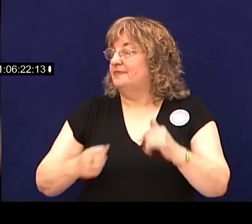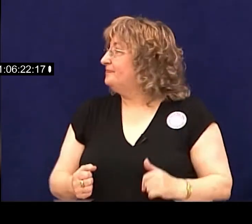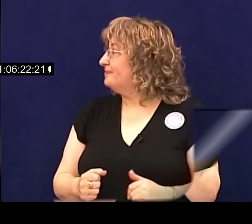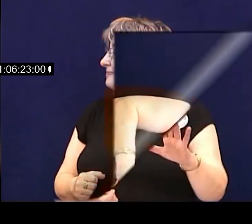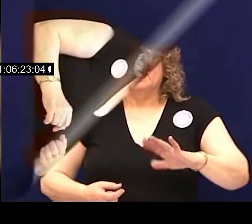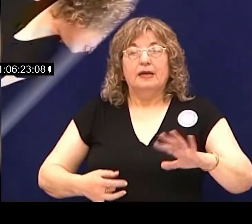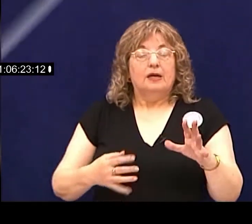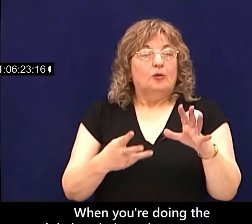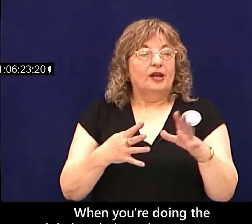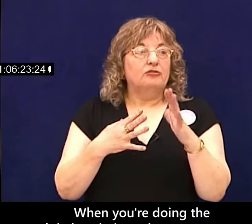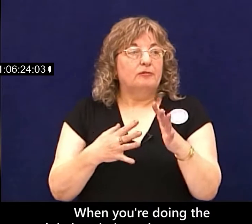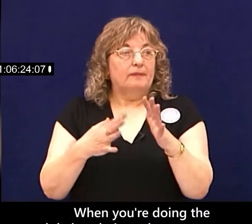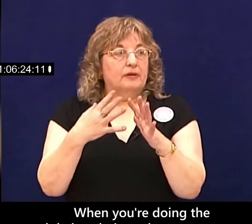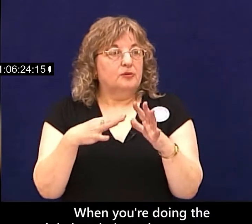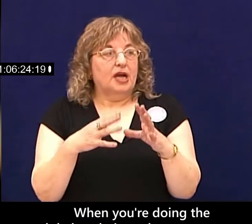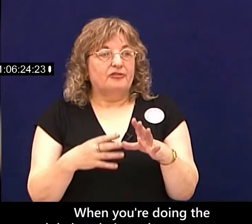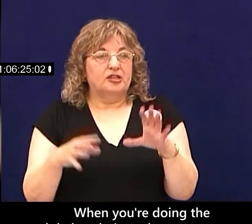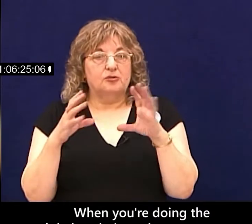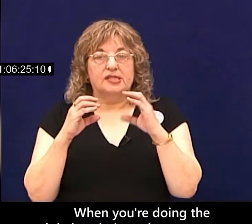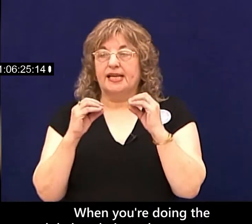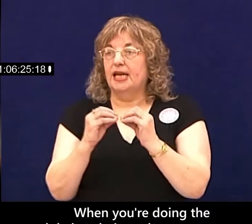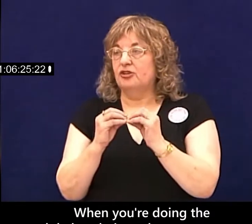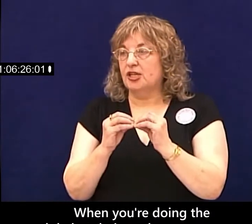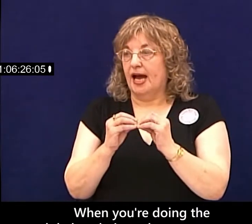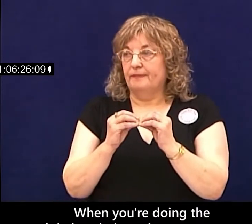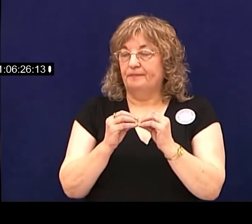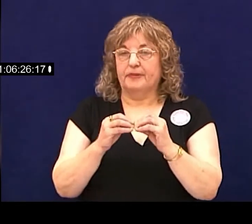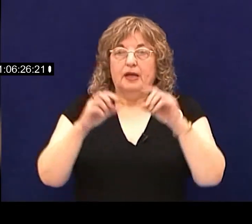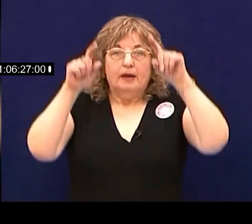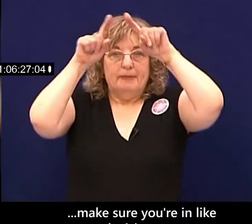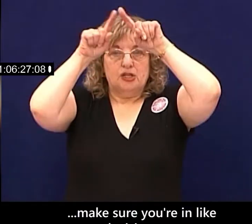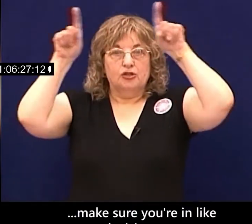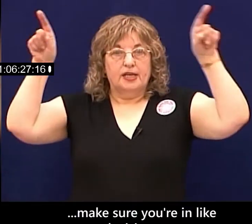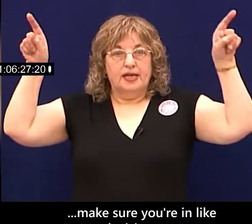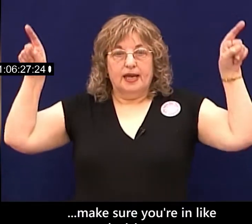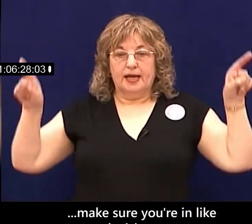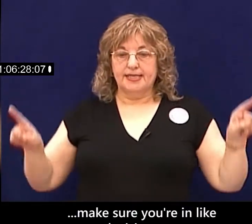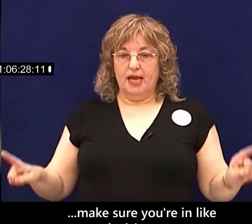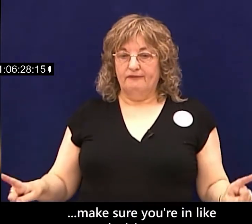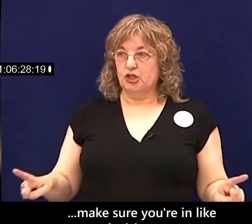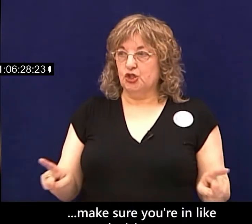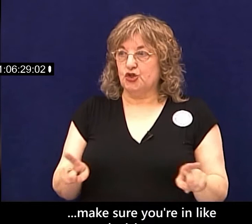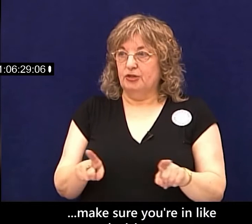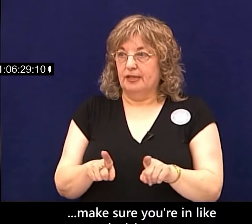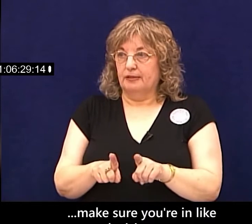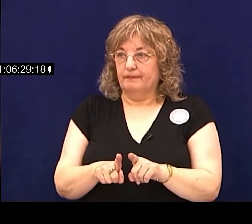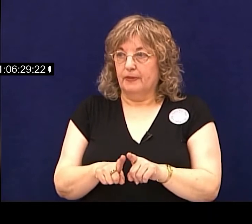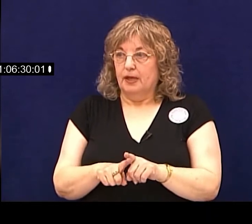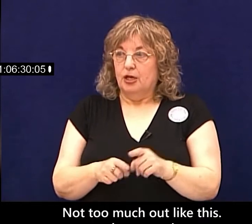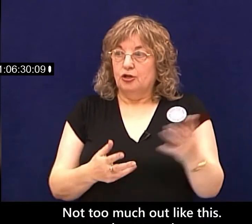Okay? When you remember doing your alphabet, do it as clear as you can. Make sure you're in like a television screen. Not too